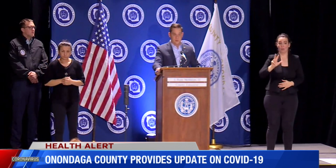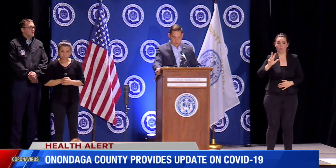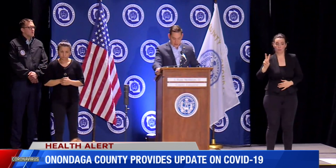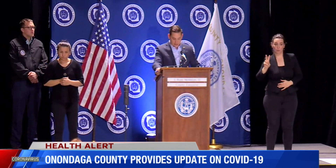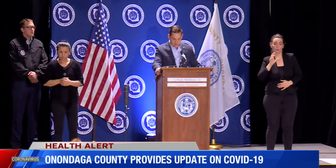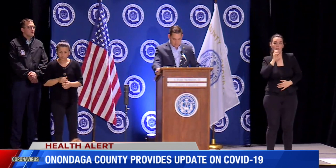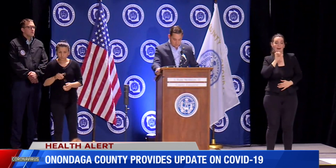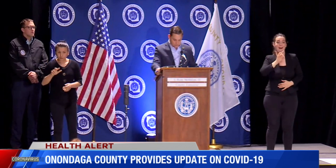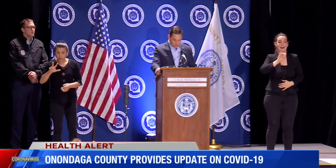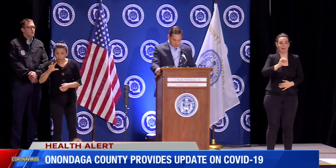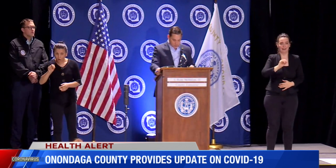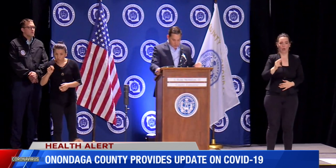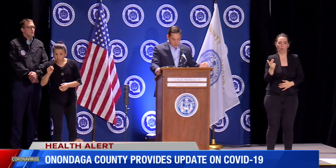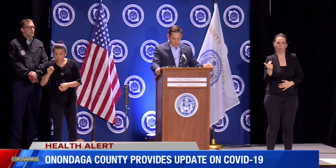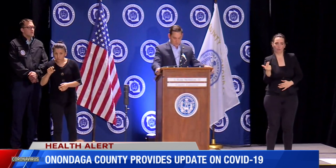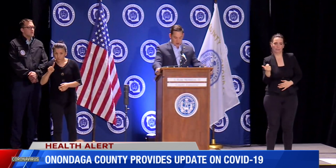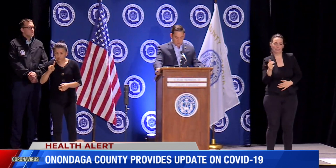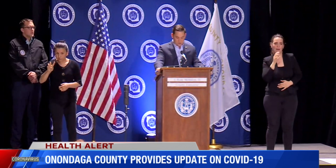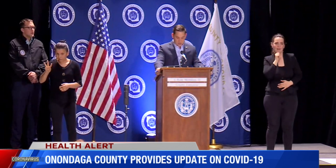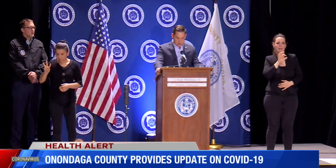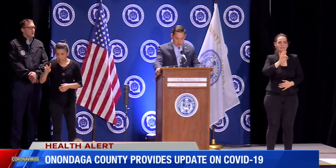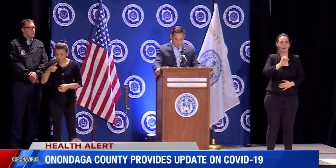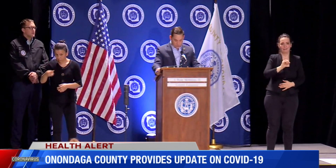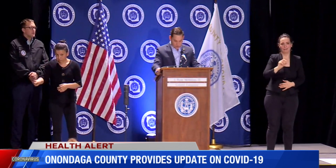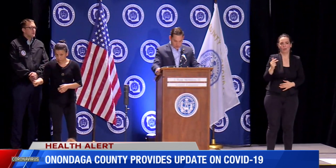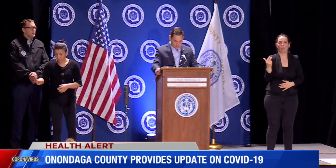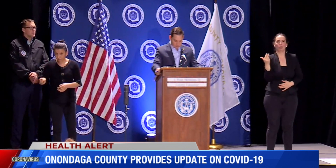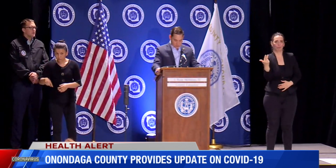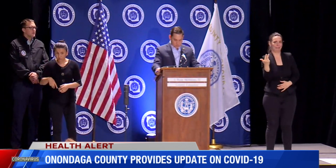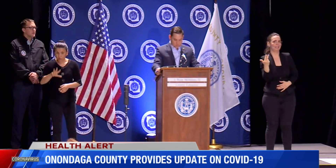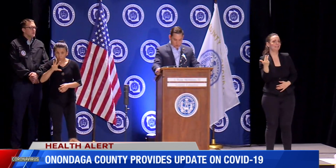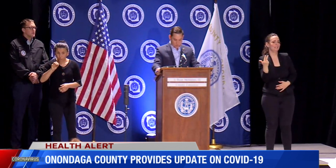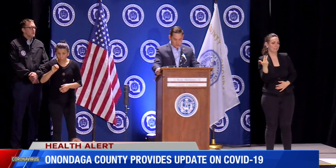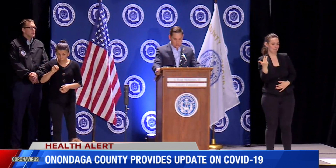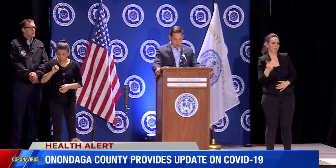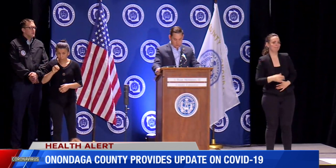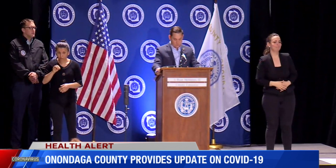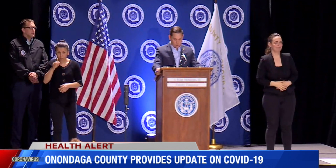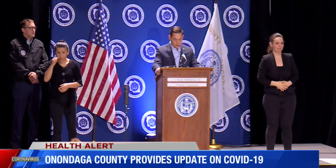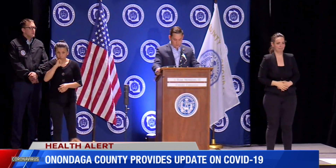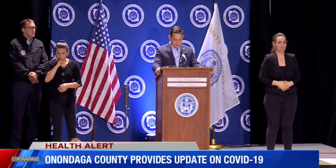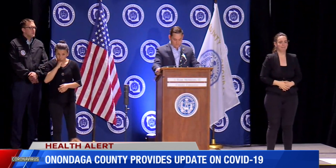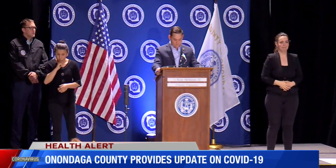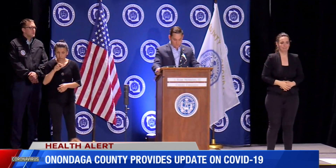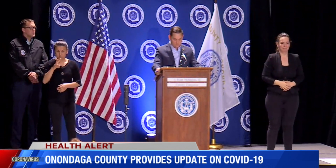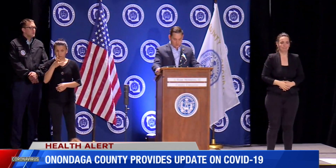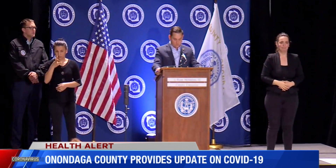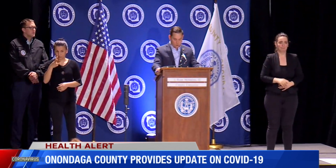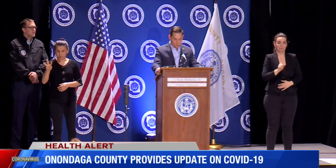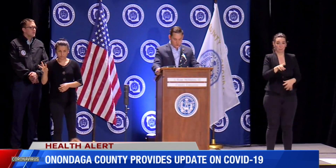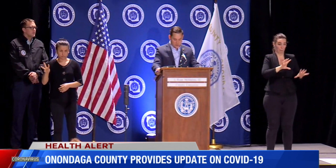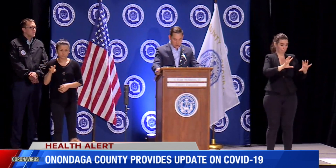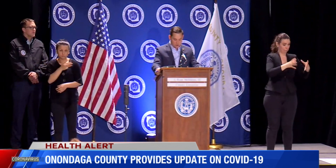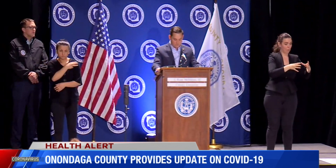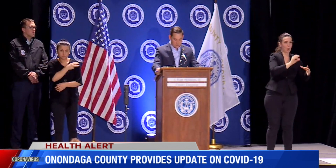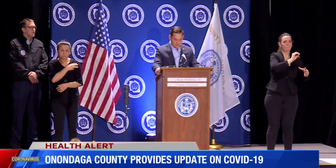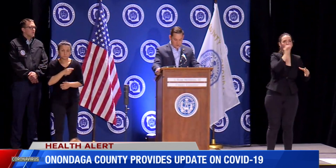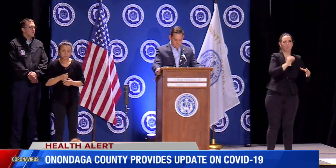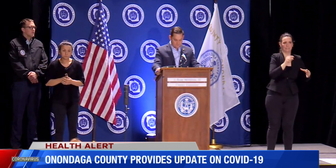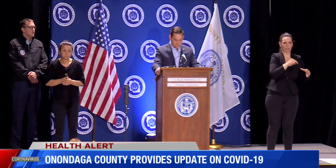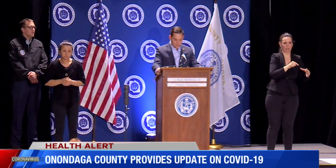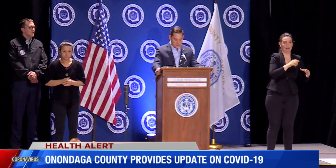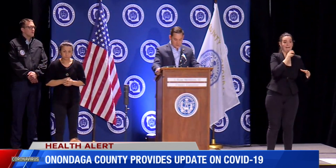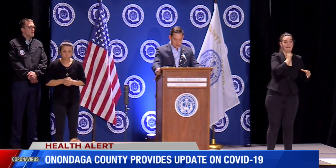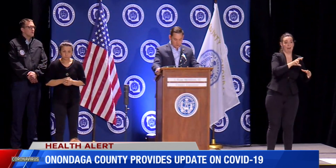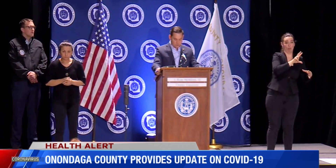3 in their 90s. 25% are under 30, 40% are under 40, 54% are under